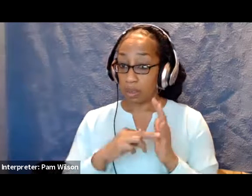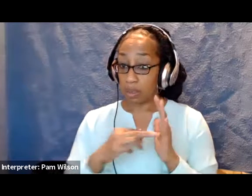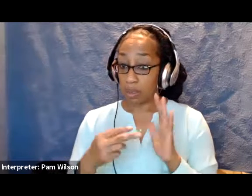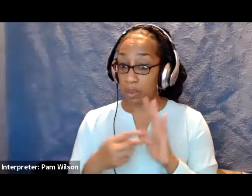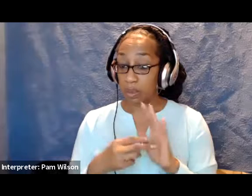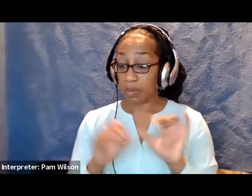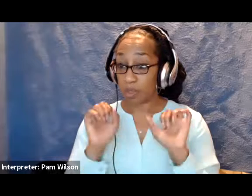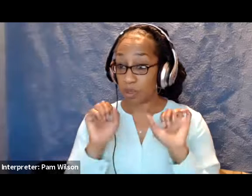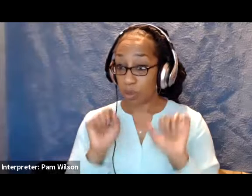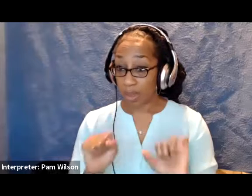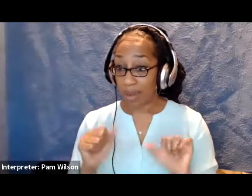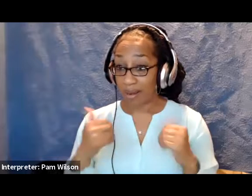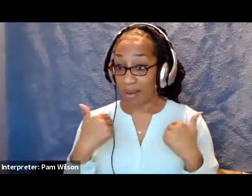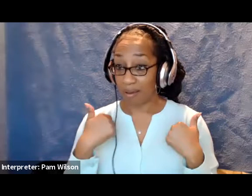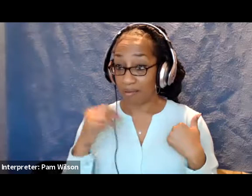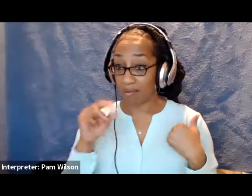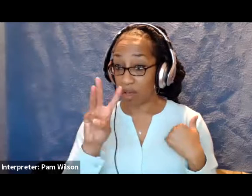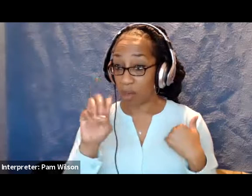the webinar.